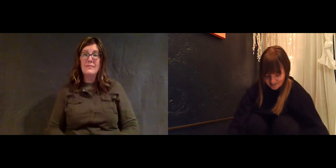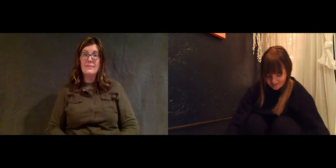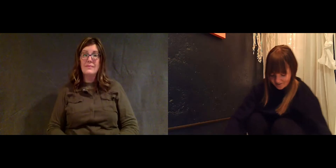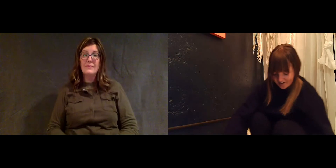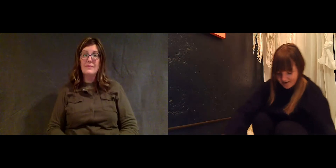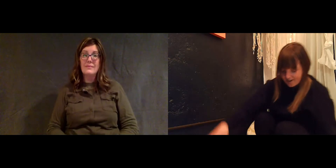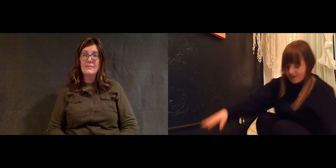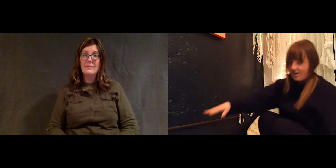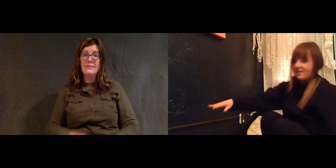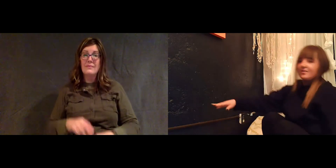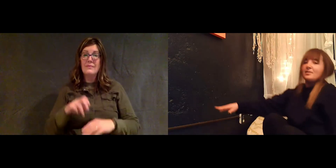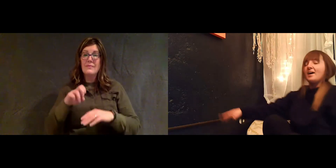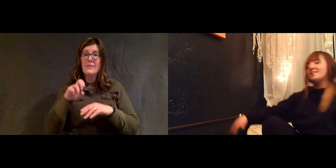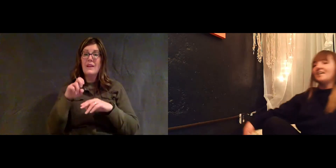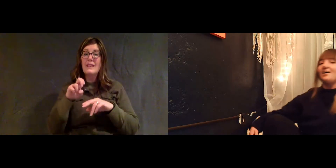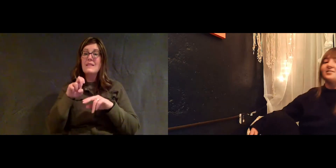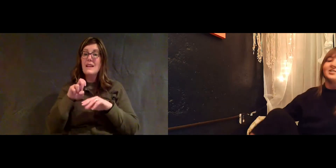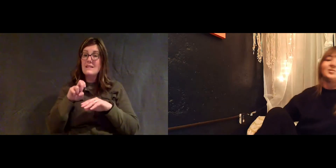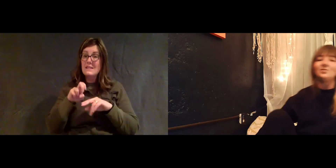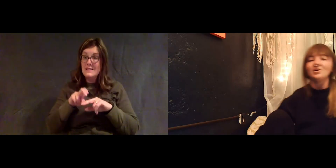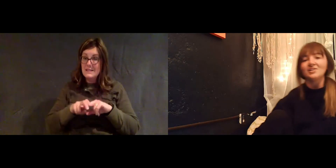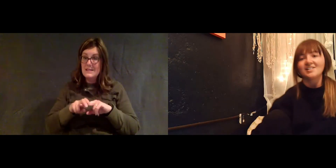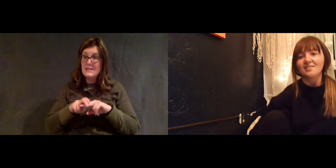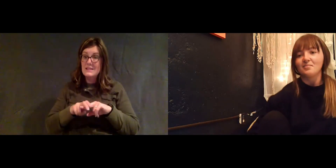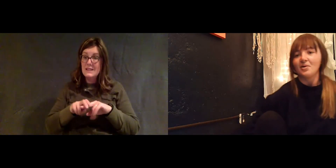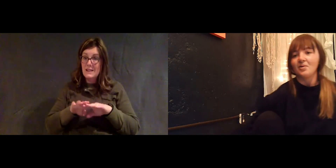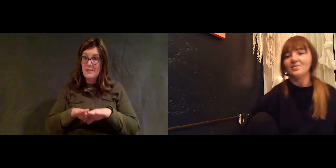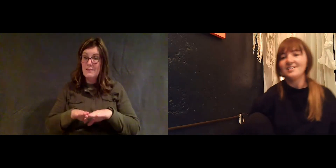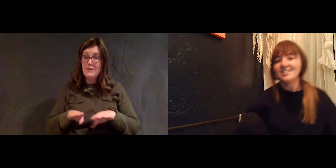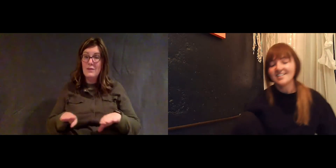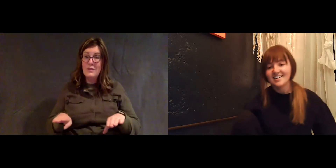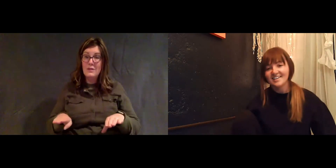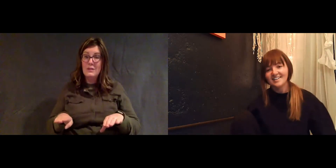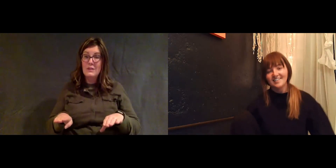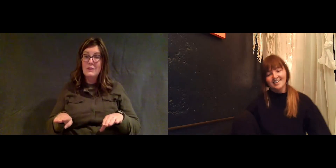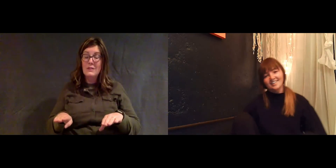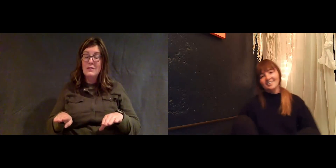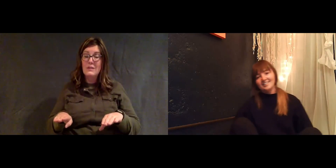Eventually coming all the way back down to your sit bones.